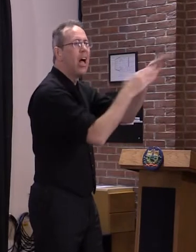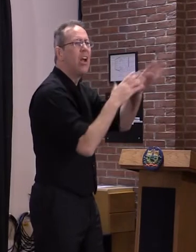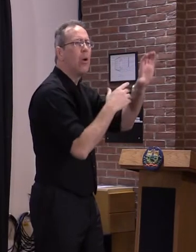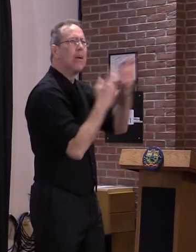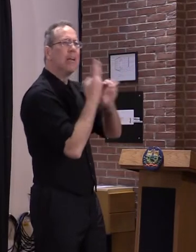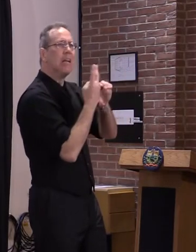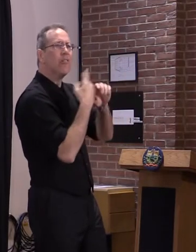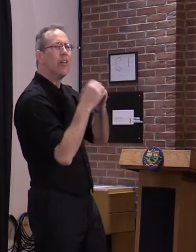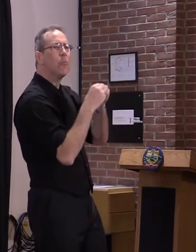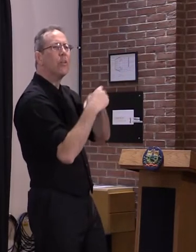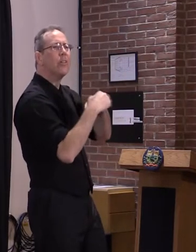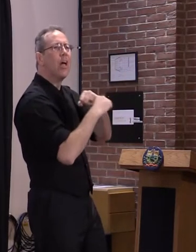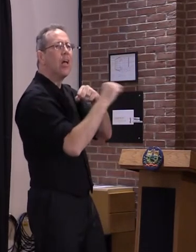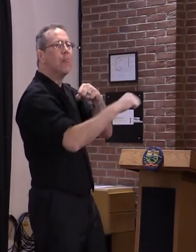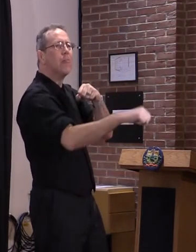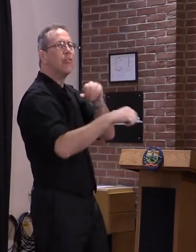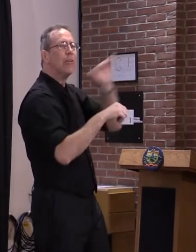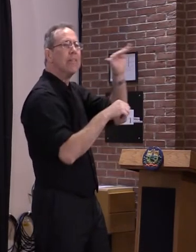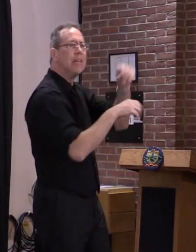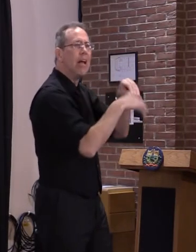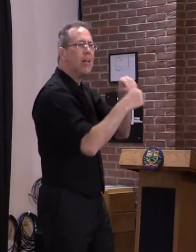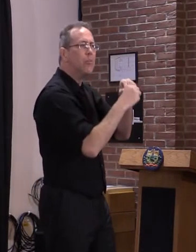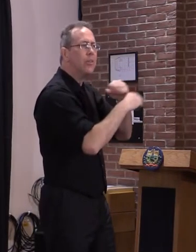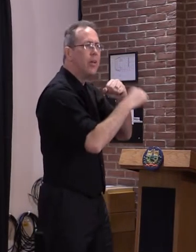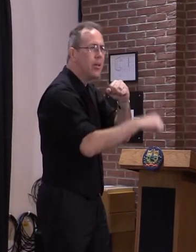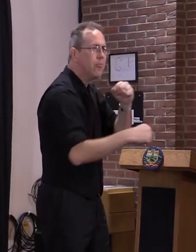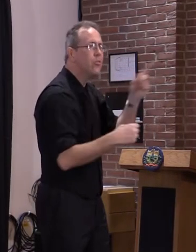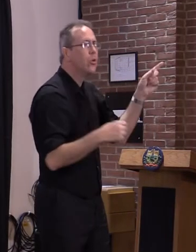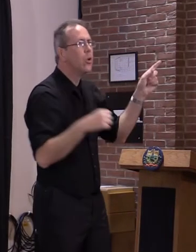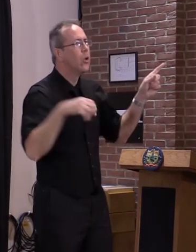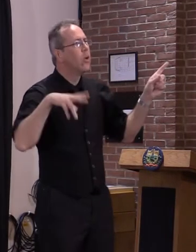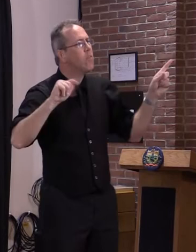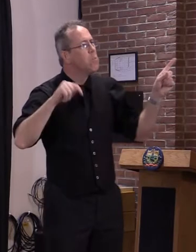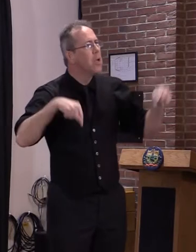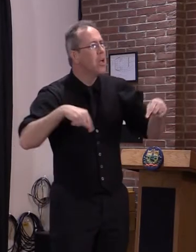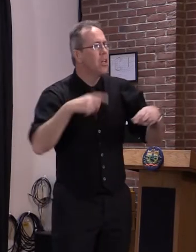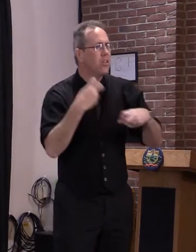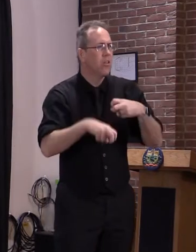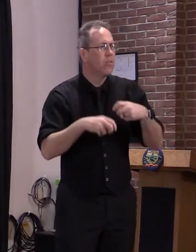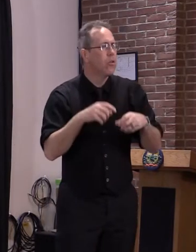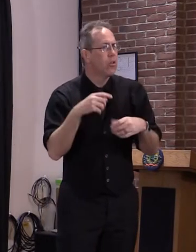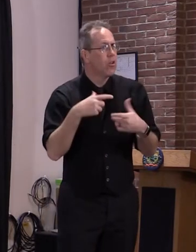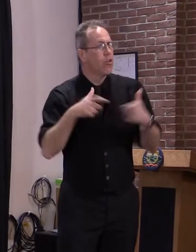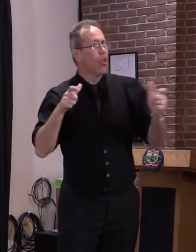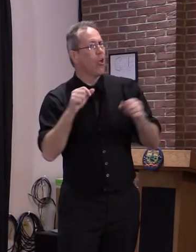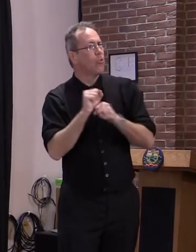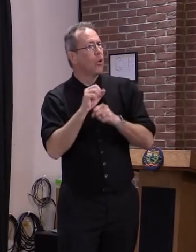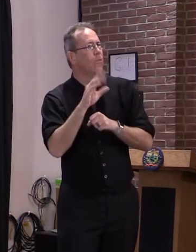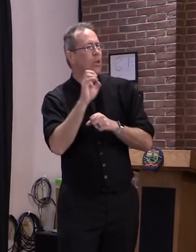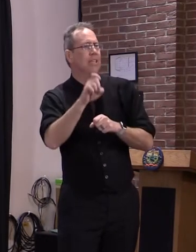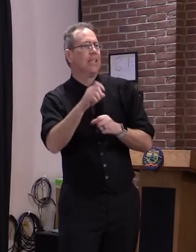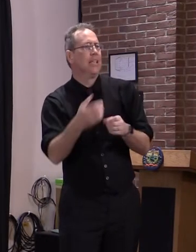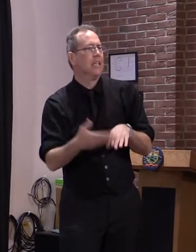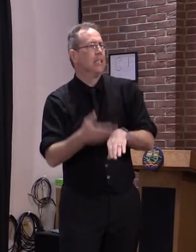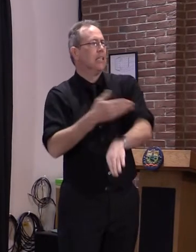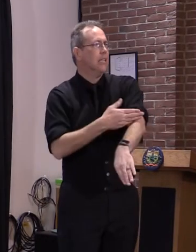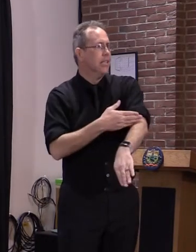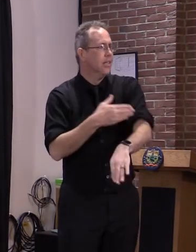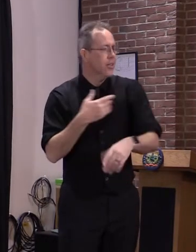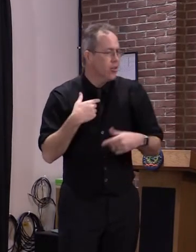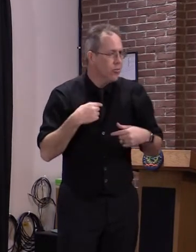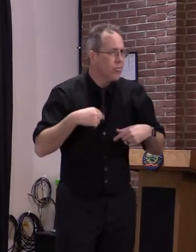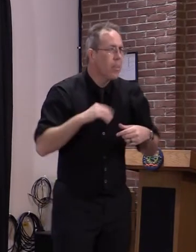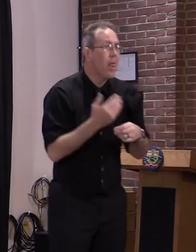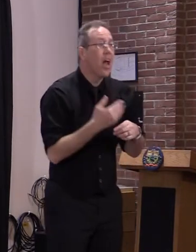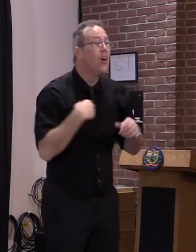a workforce challenge on our hands. The demographics are proving themselves out. We were heading in that direction before the